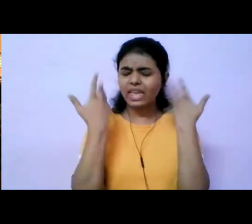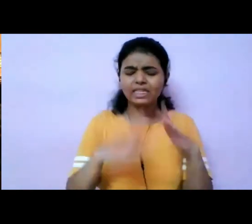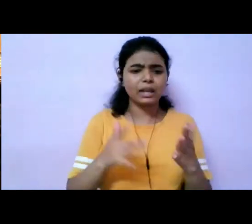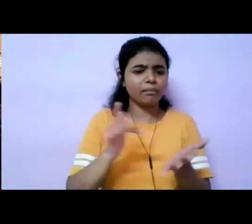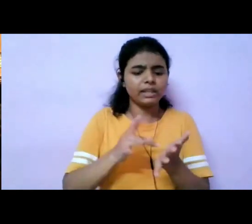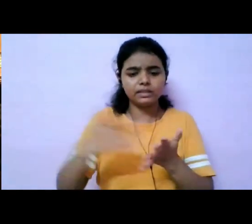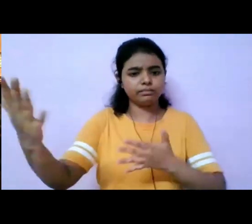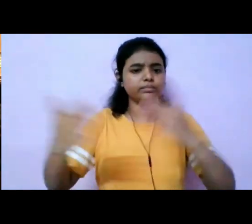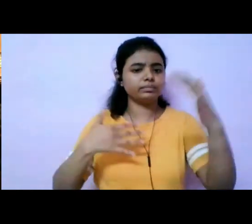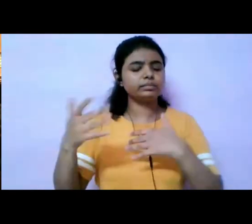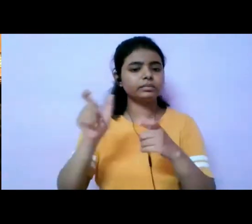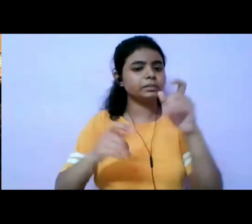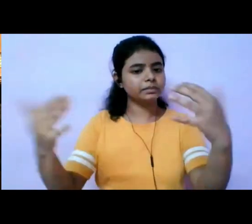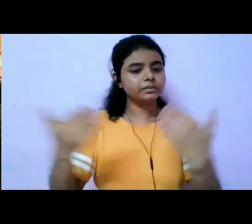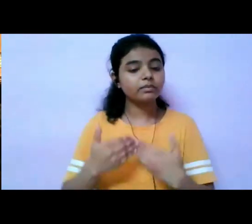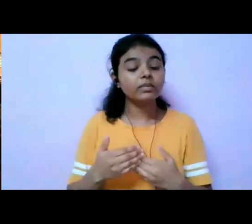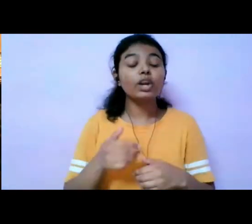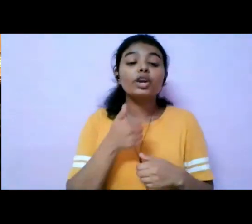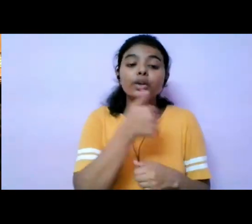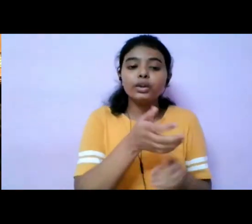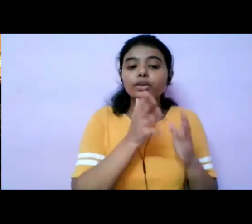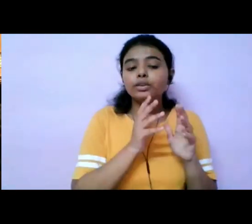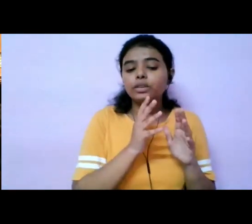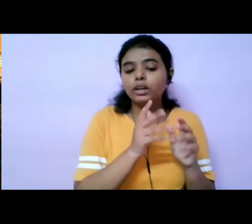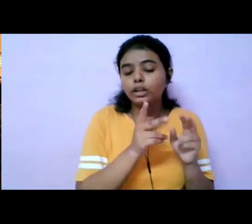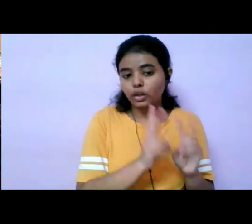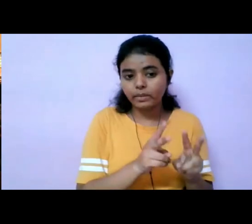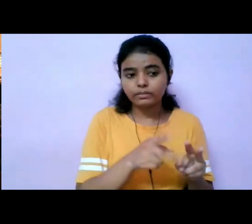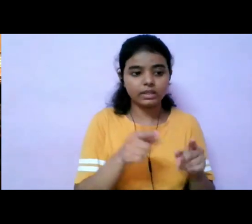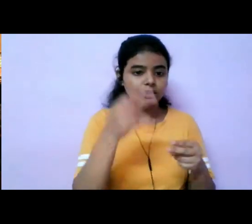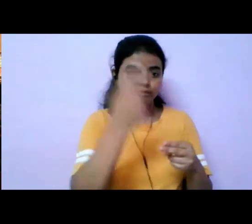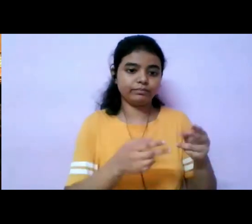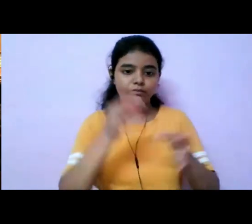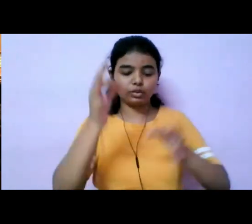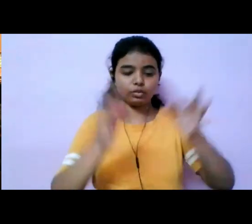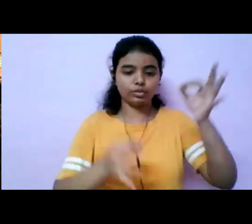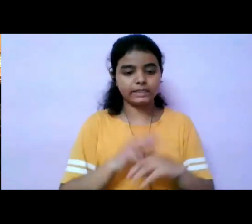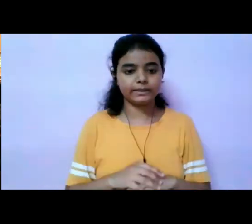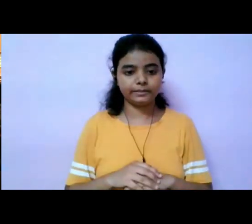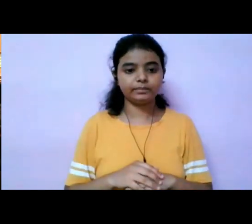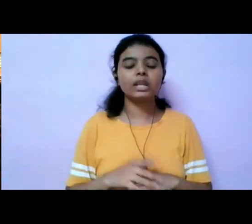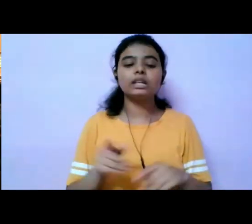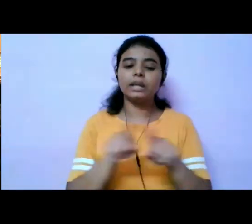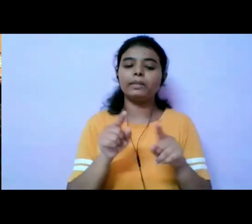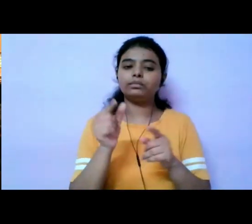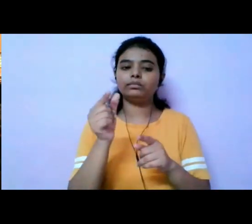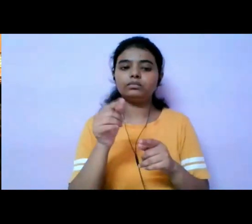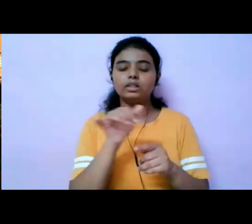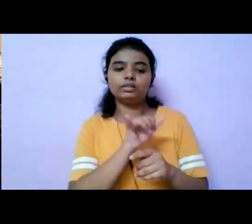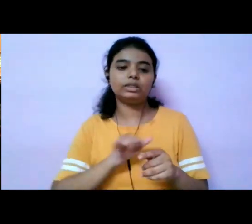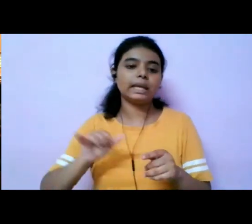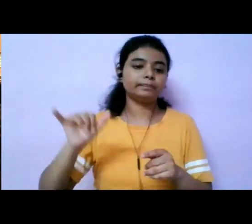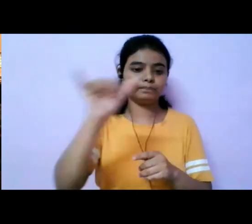So the good normality would be design justice, which is universal human rights. Now, the